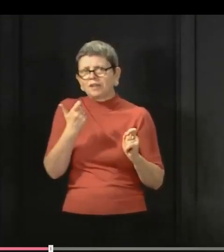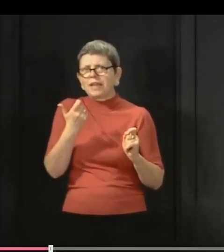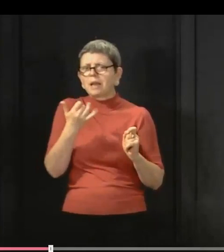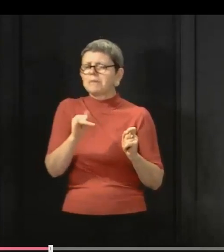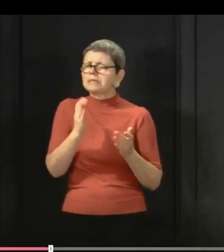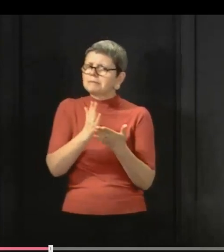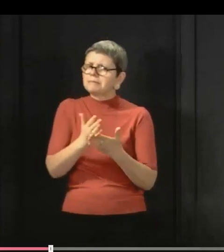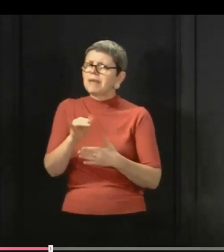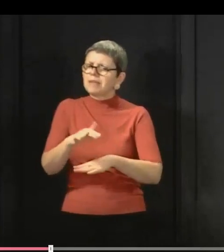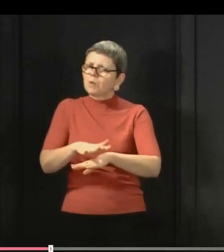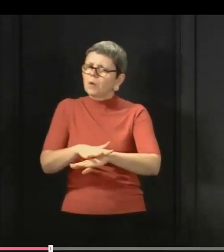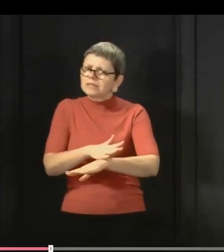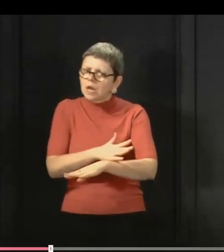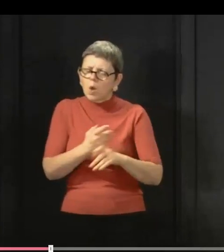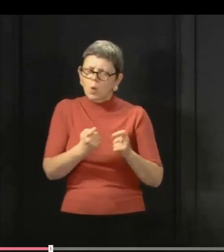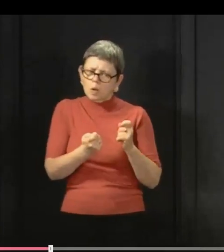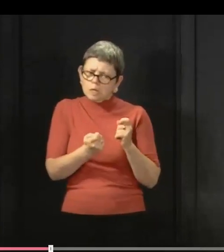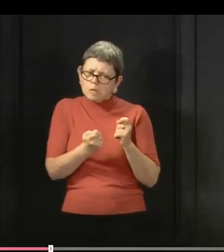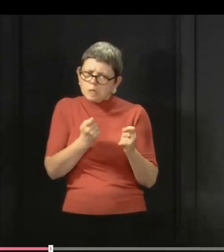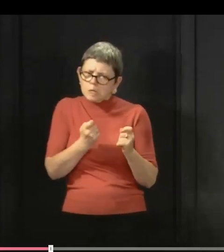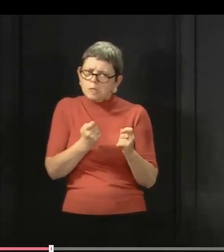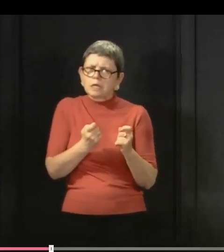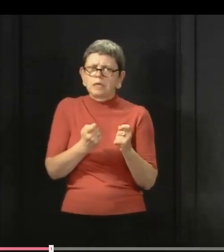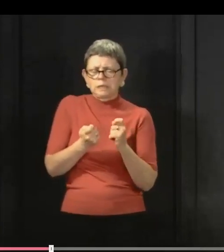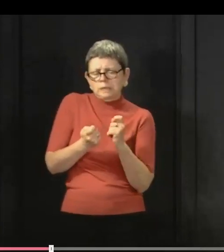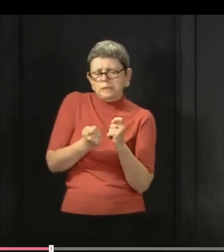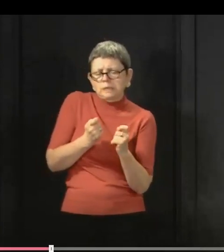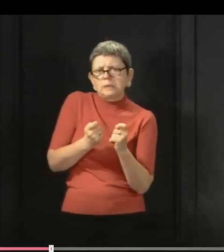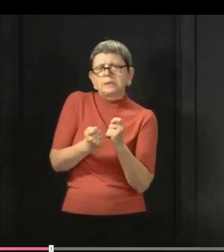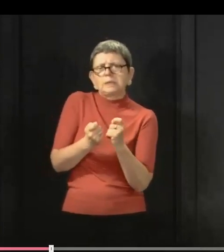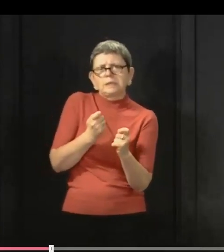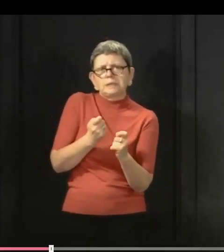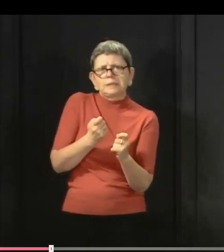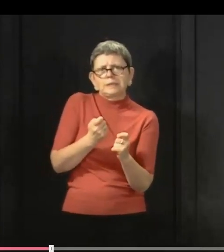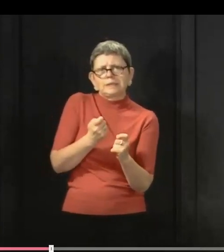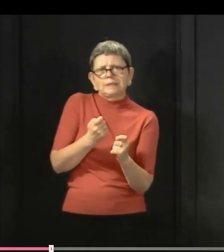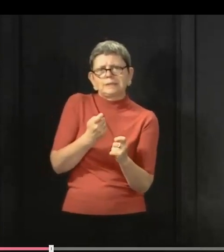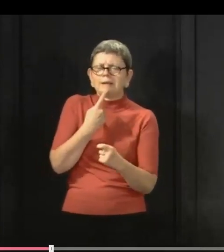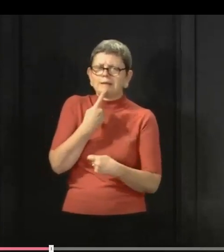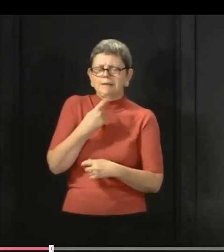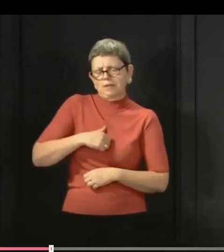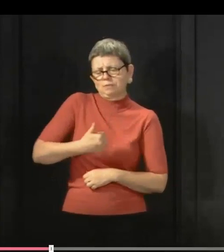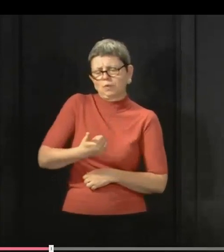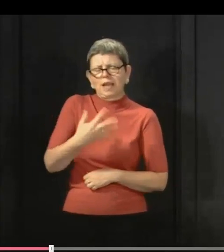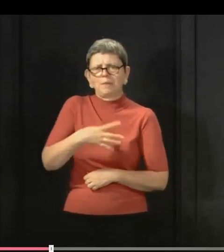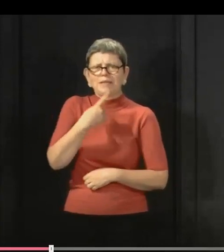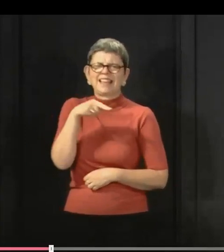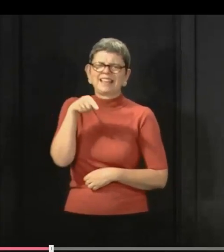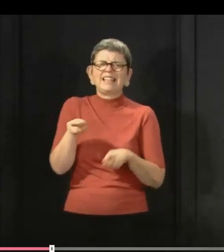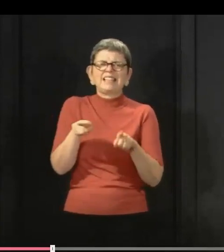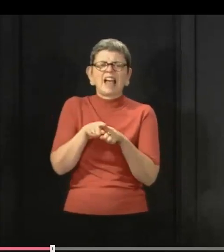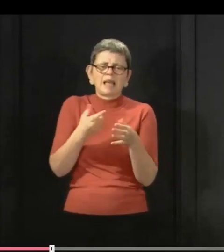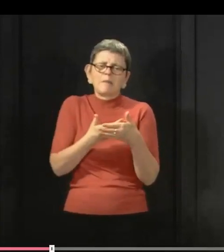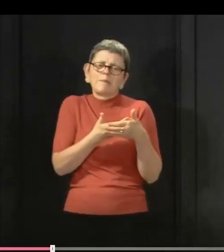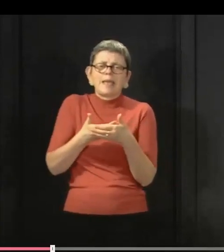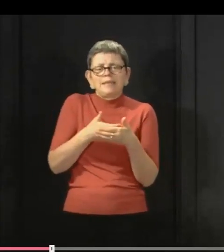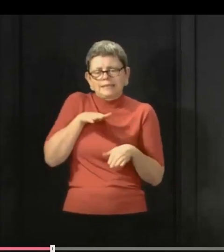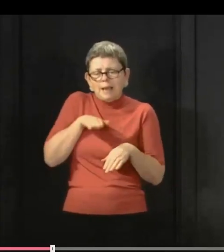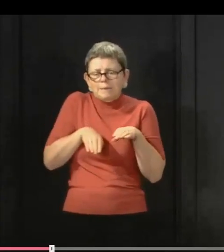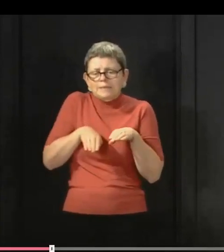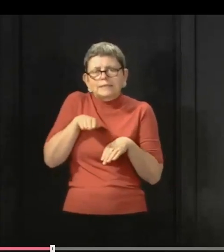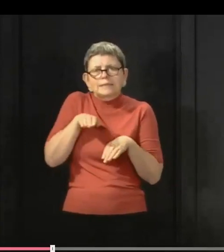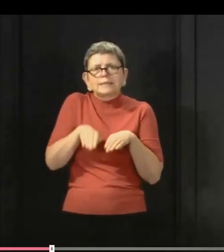slowly and gradually. We're going to have to take what I described this morning as baby steps in doing this. We've got to try to seek